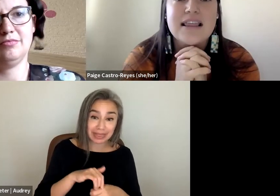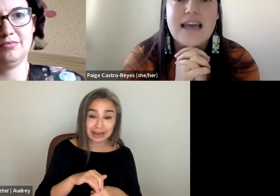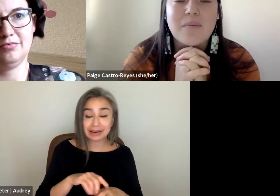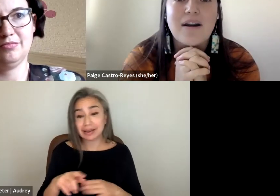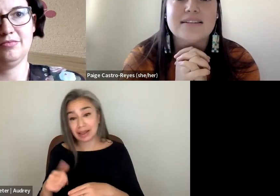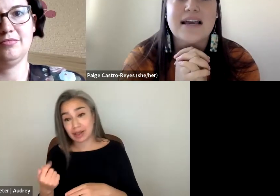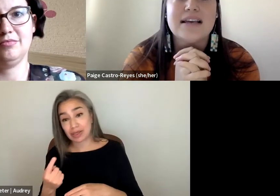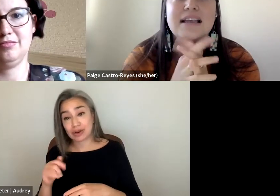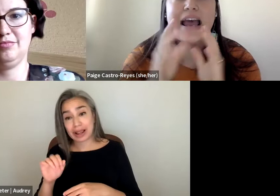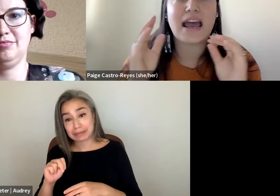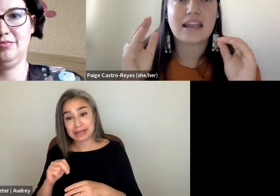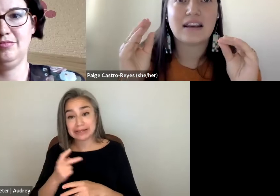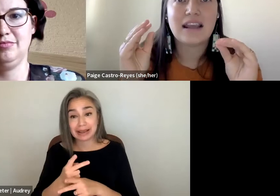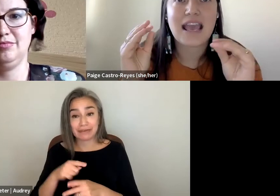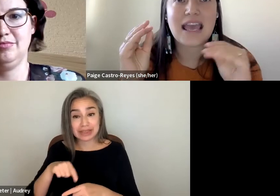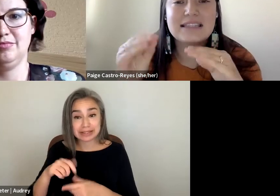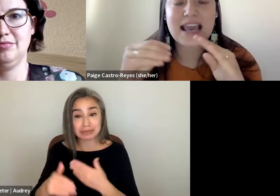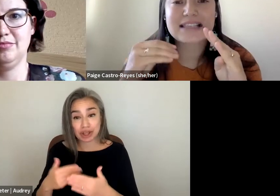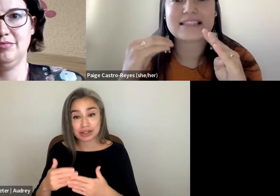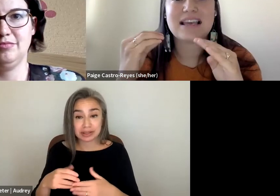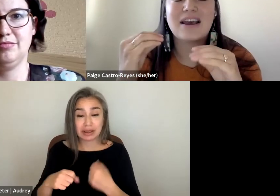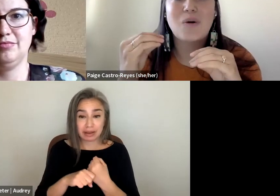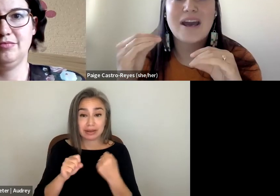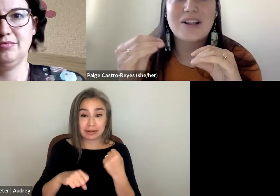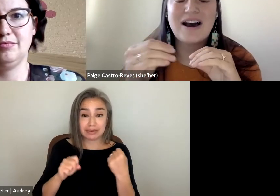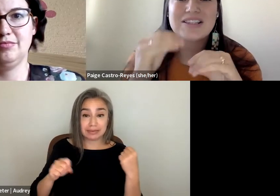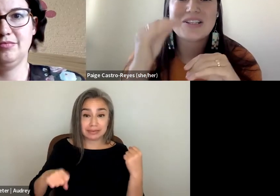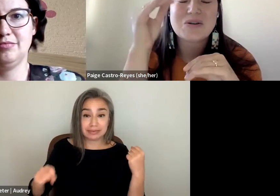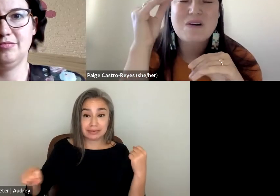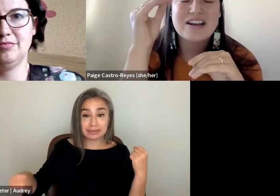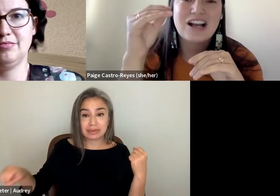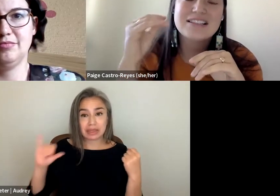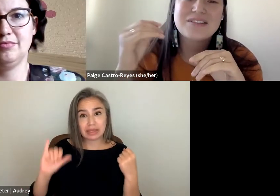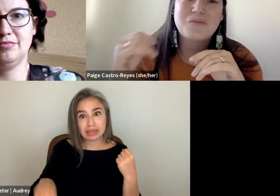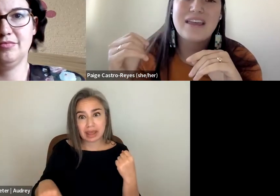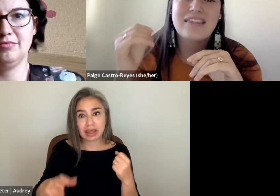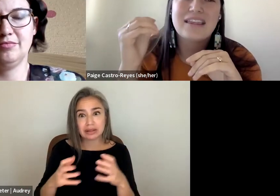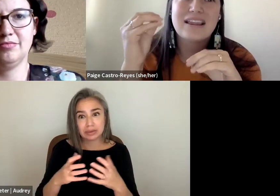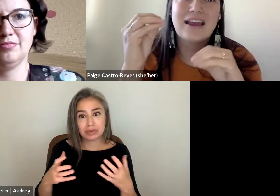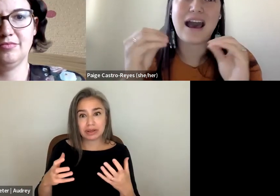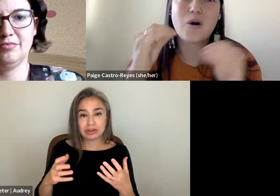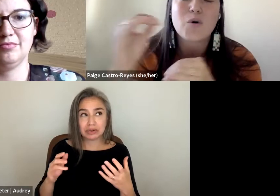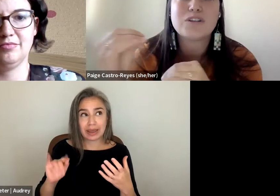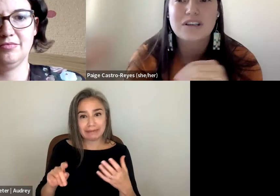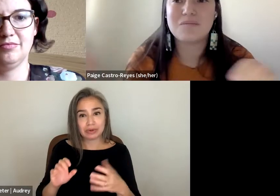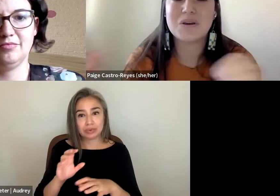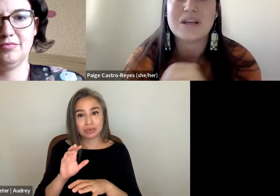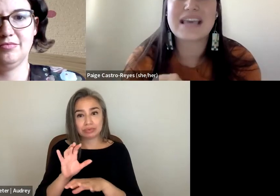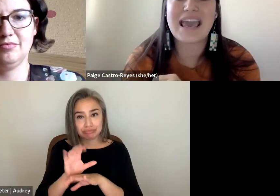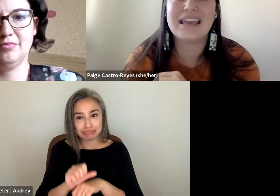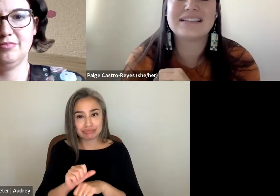handles that process. And it takes quite a lot to adjust with who